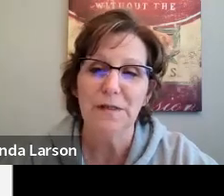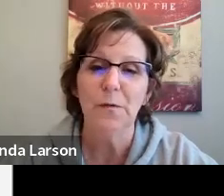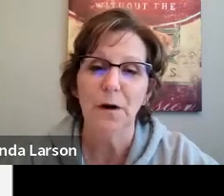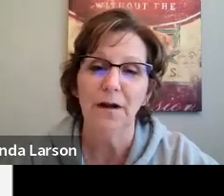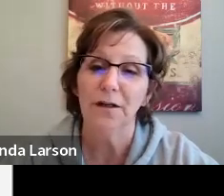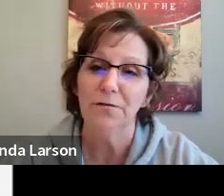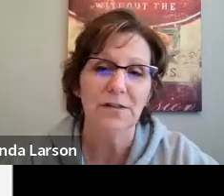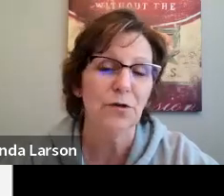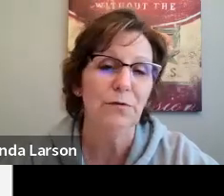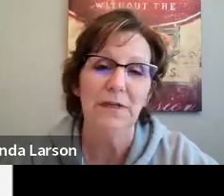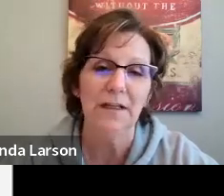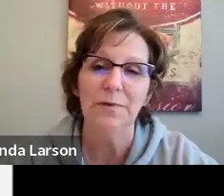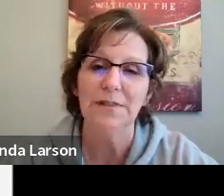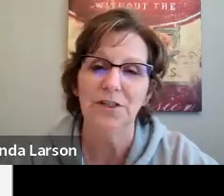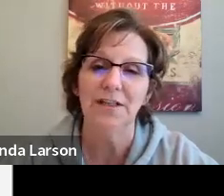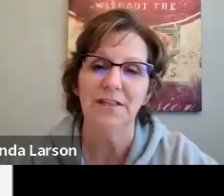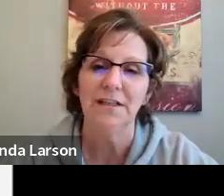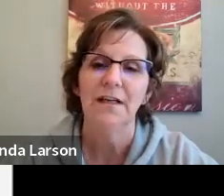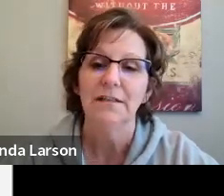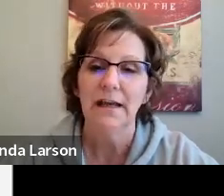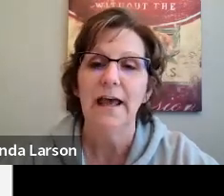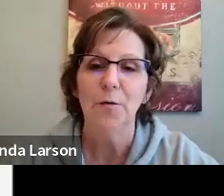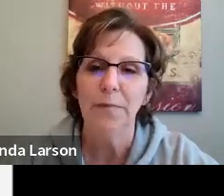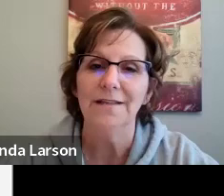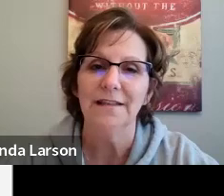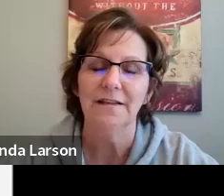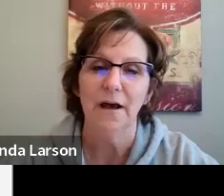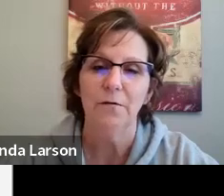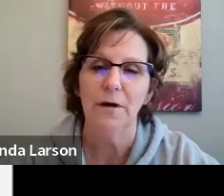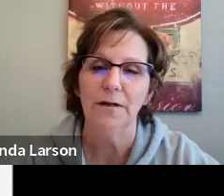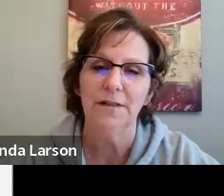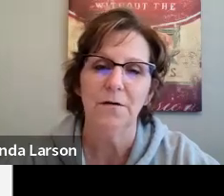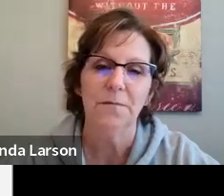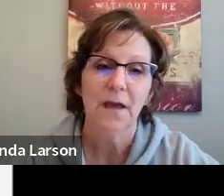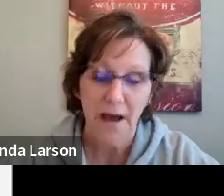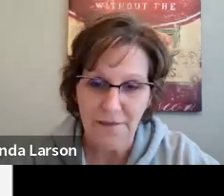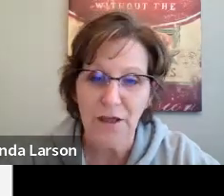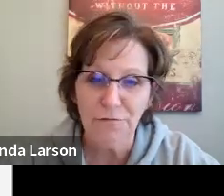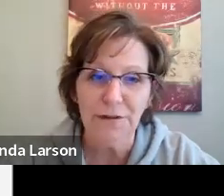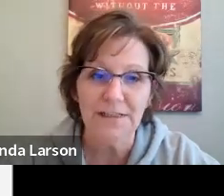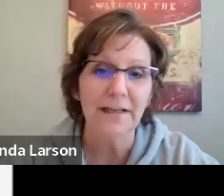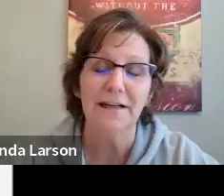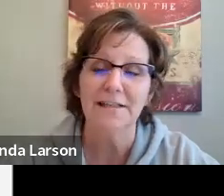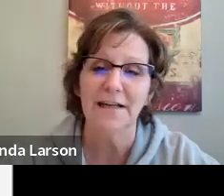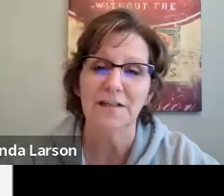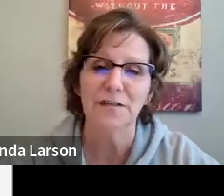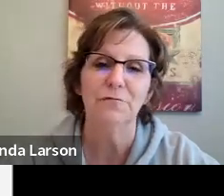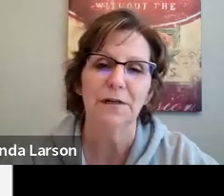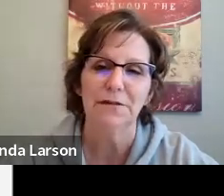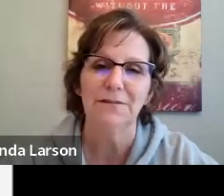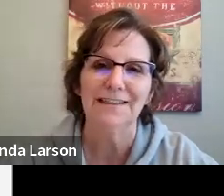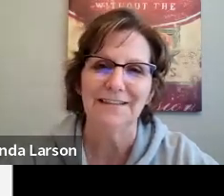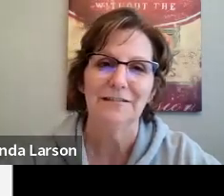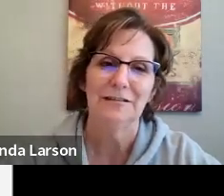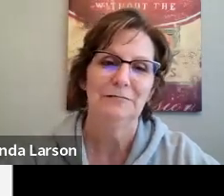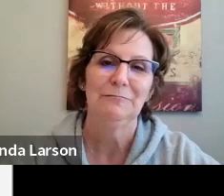partners in this work. You guys are uniquely positioned to help us in that work. So I thank you for listening, and I stand to serve